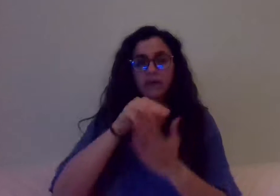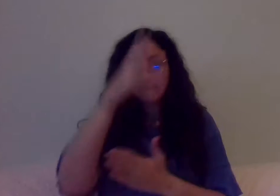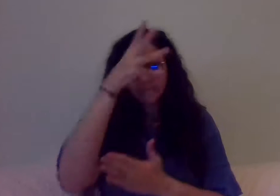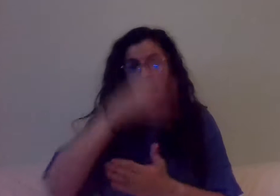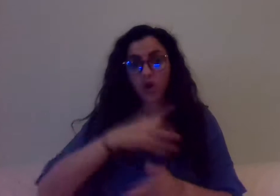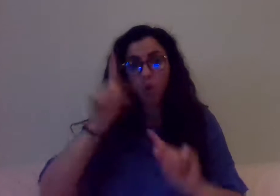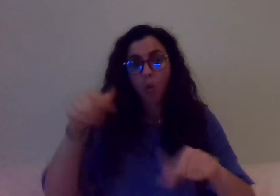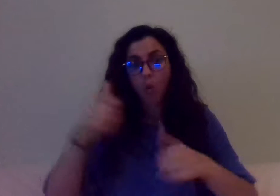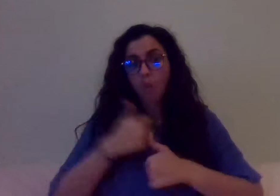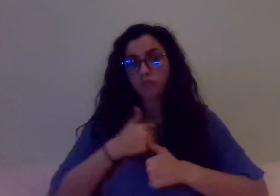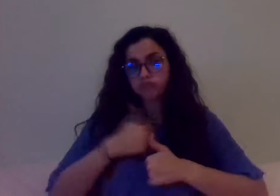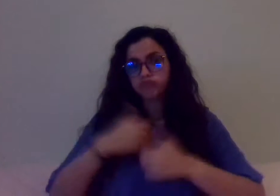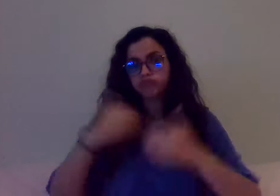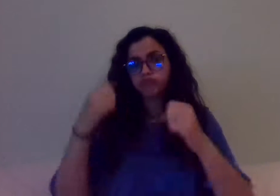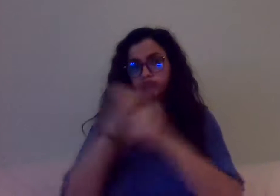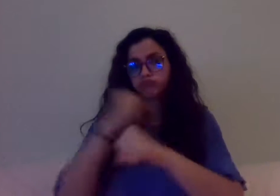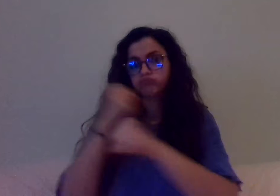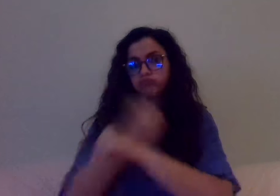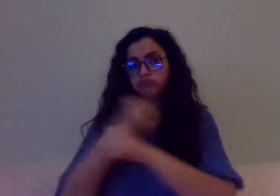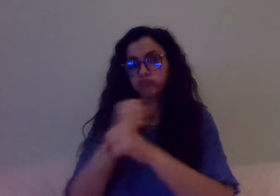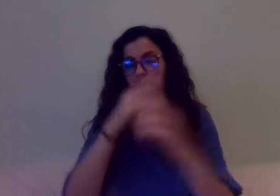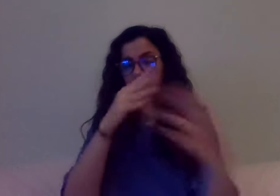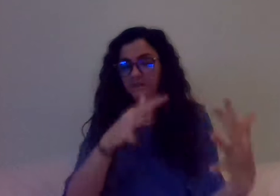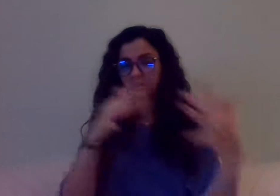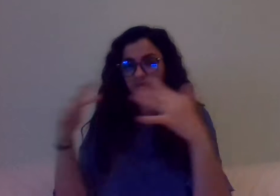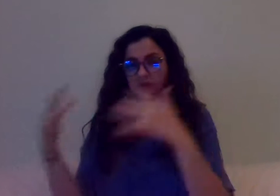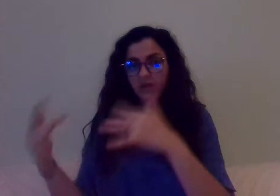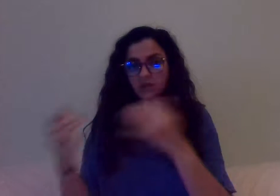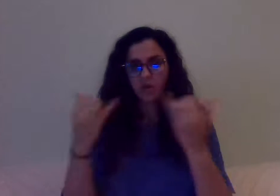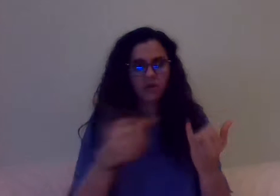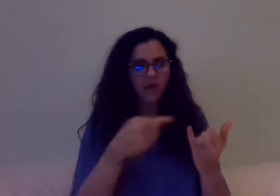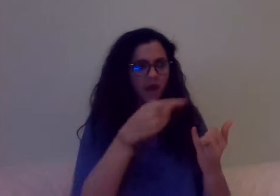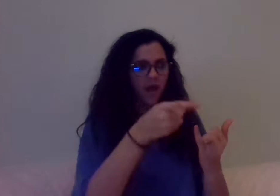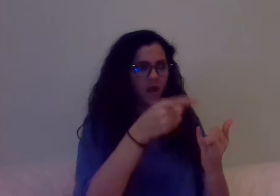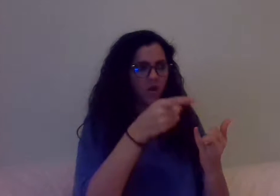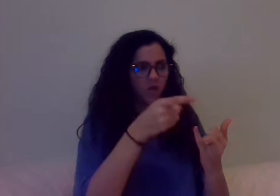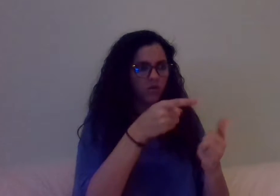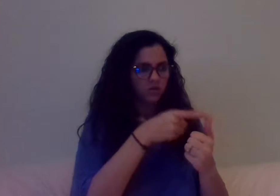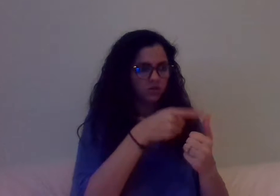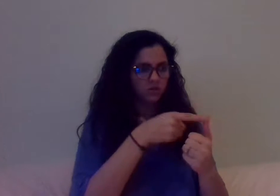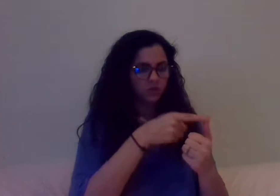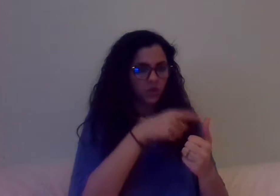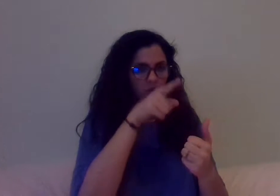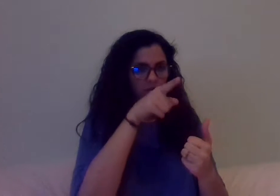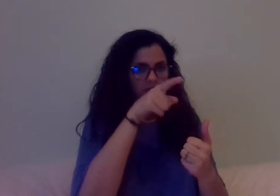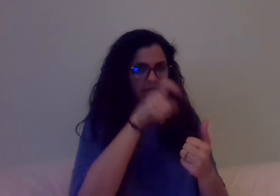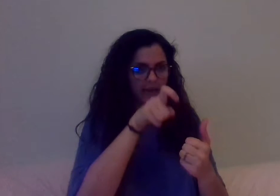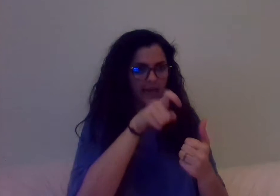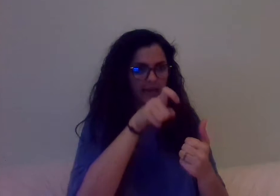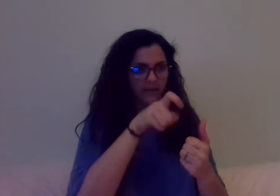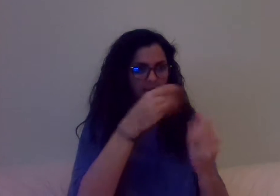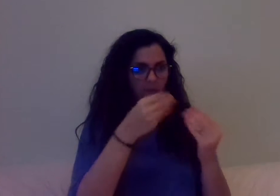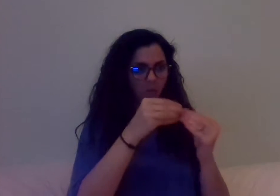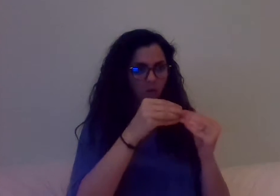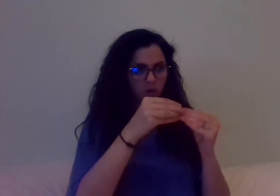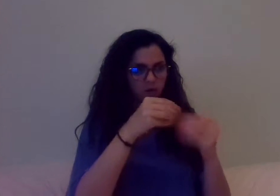have an increased demand for industrial goods. You have a decreased supply of cheap labor coming